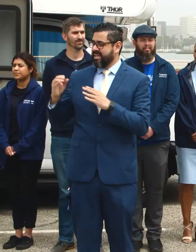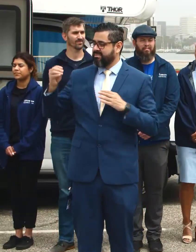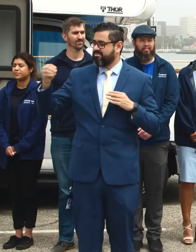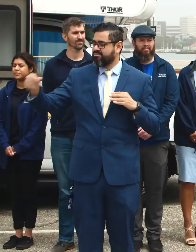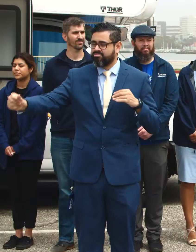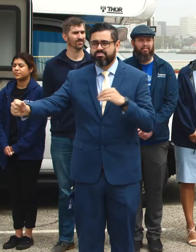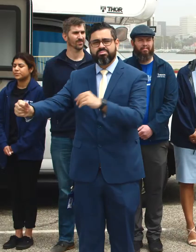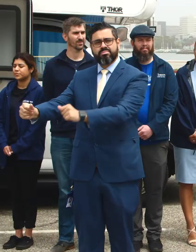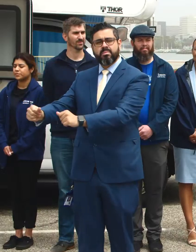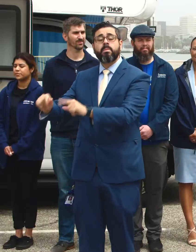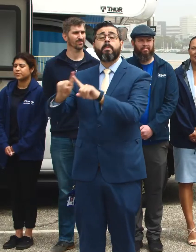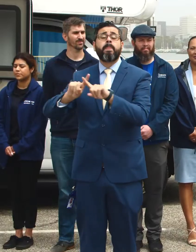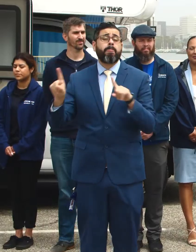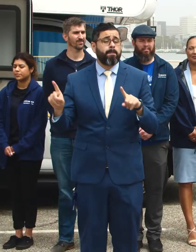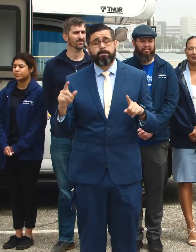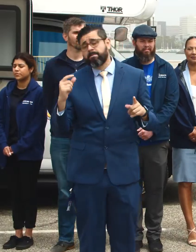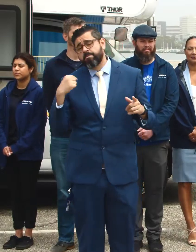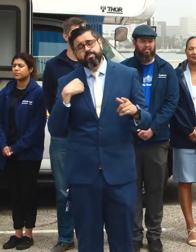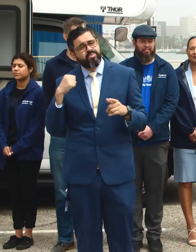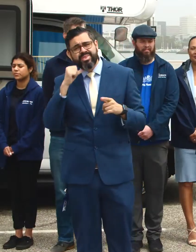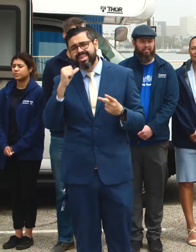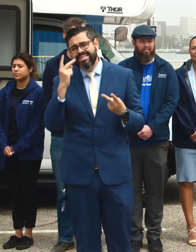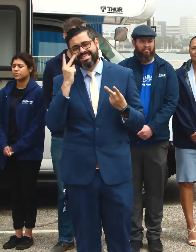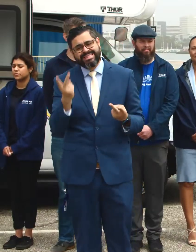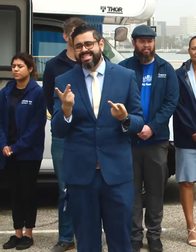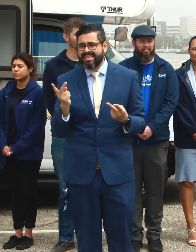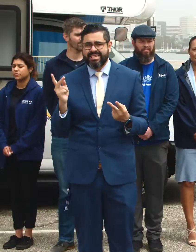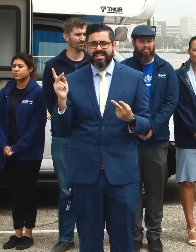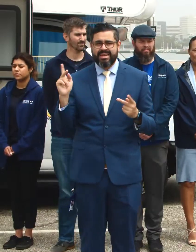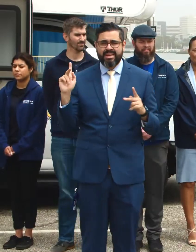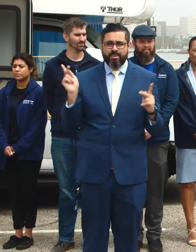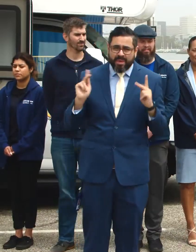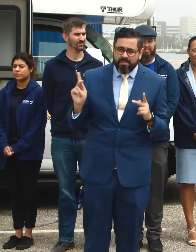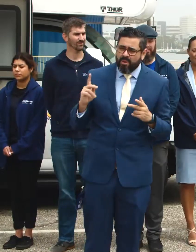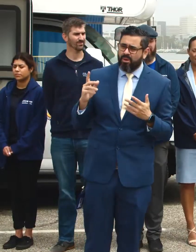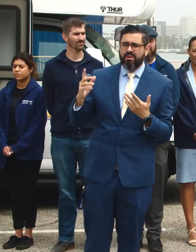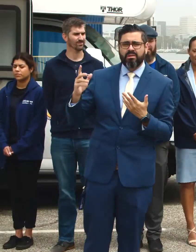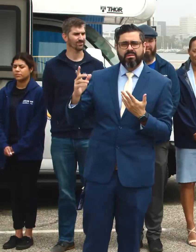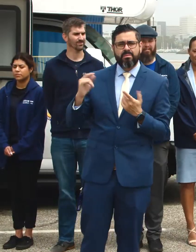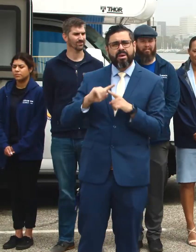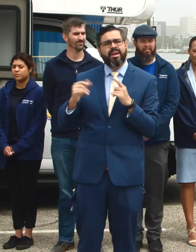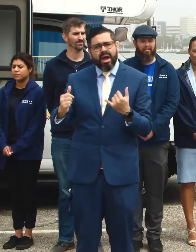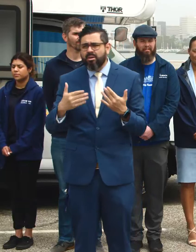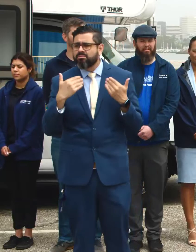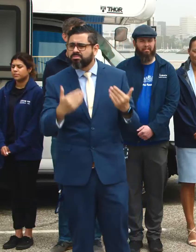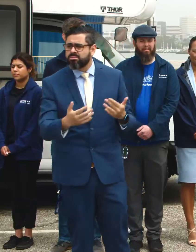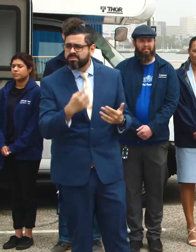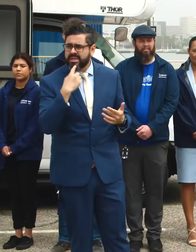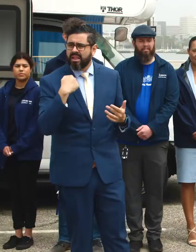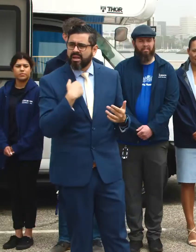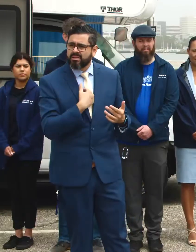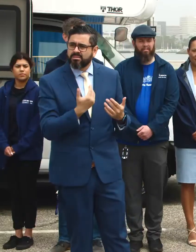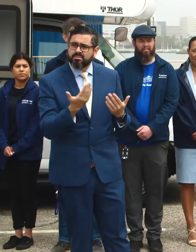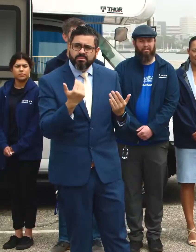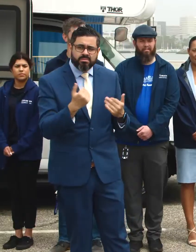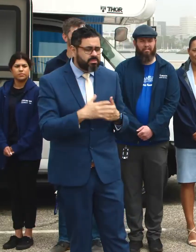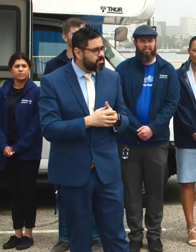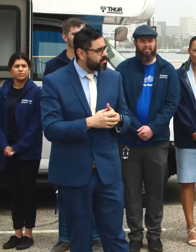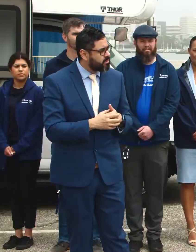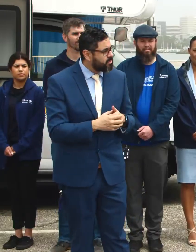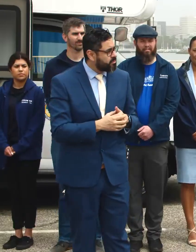landlord, but we hadn't seen the certain levels of adoption. But can you maybe share some of the numbers on outreach? Yeah,